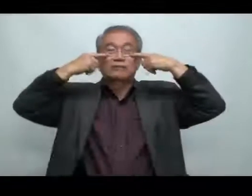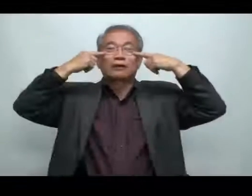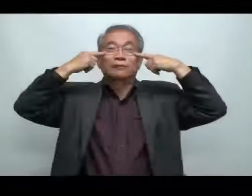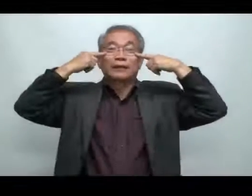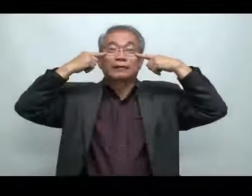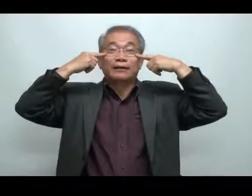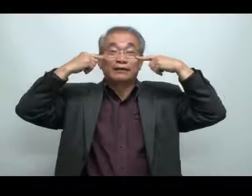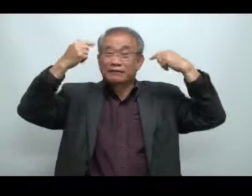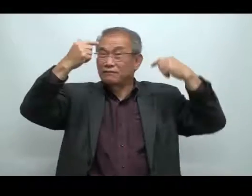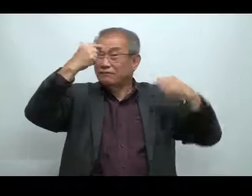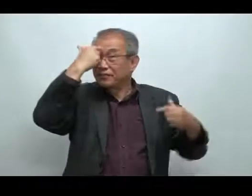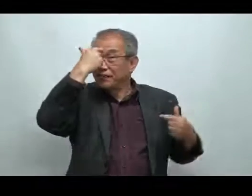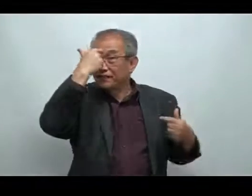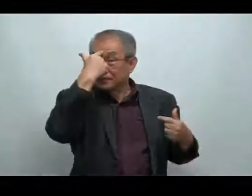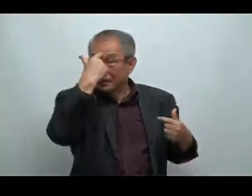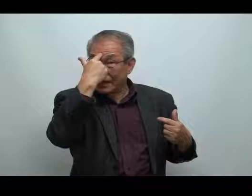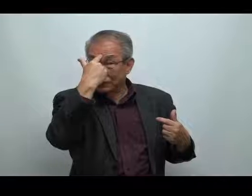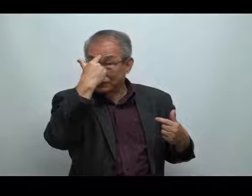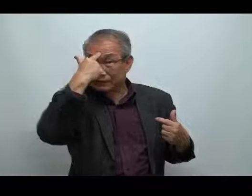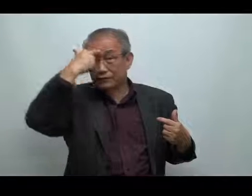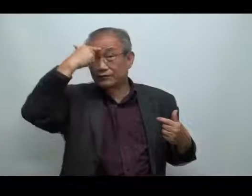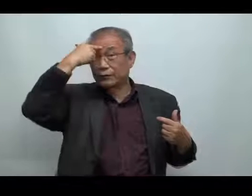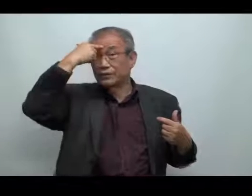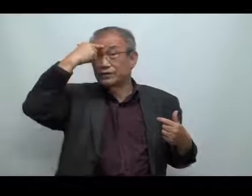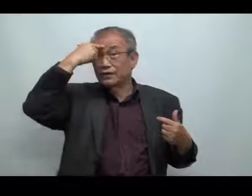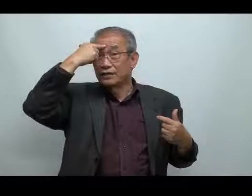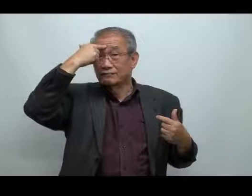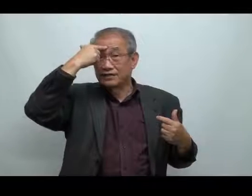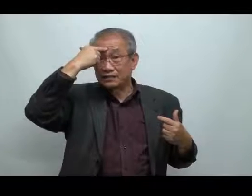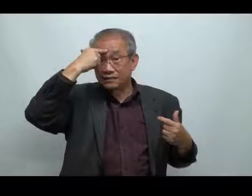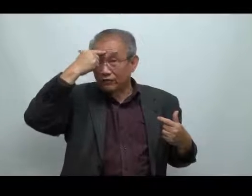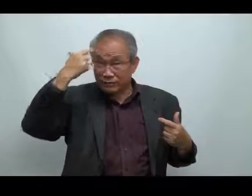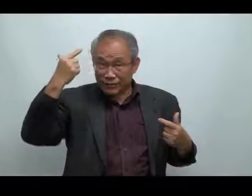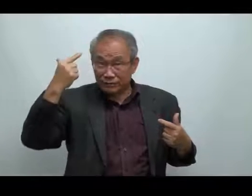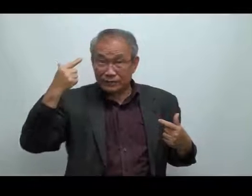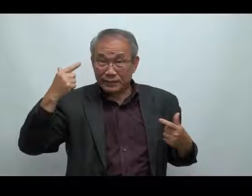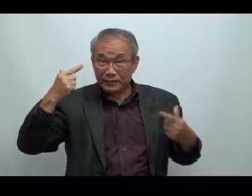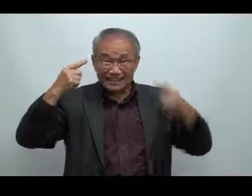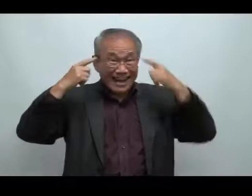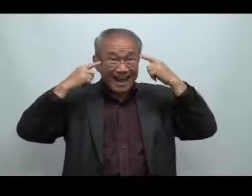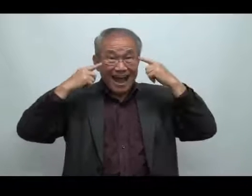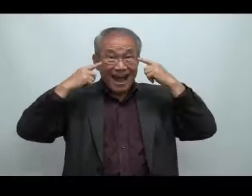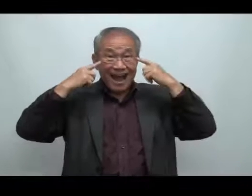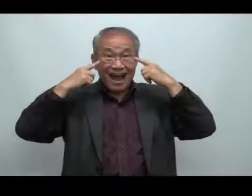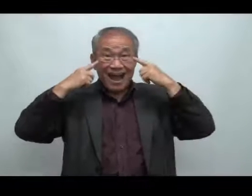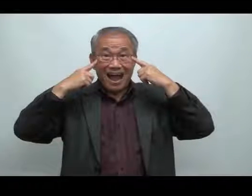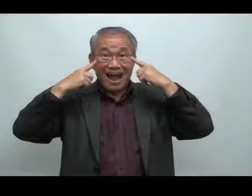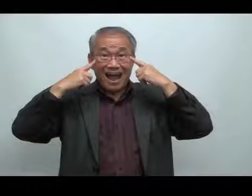turbulent area. The fifth here is the head tone for girls. If I sing falsetto, you may hear it.